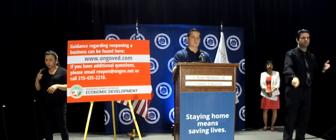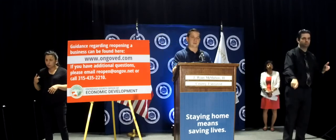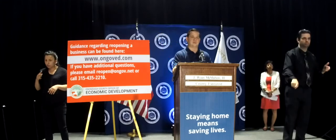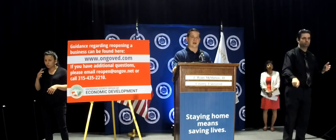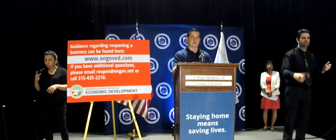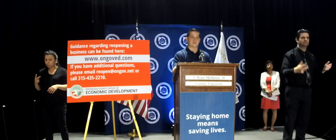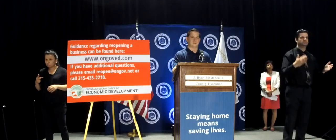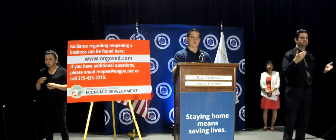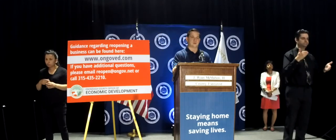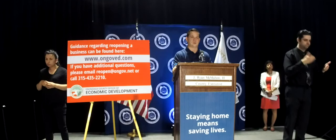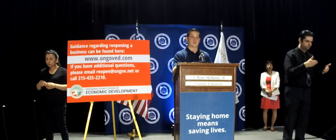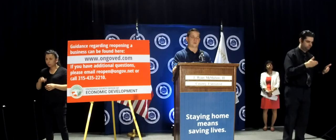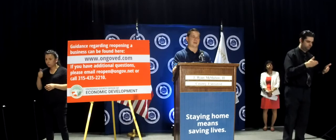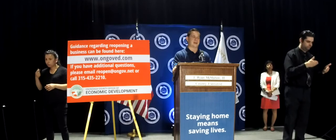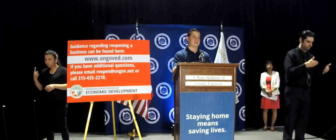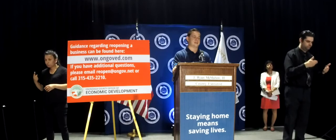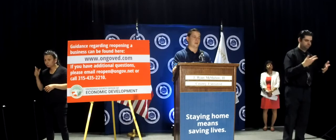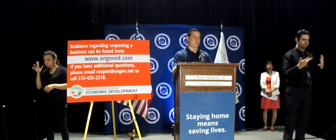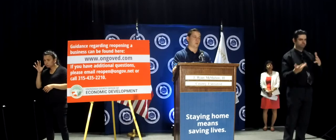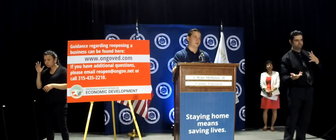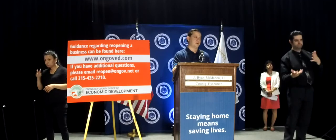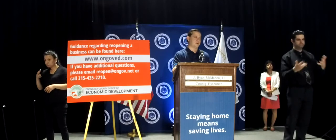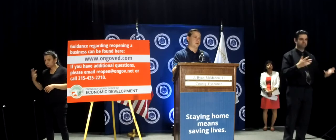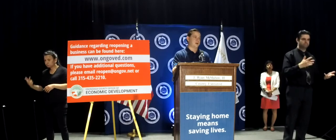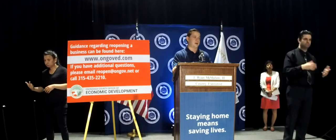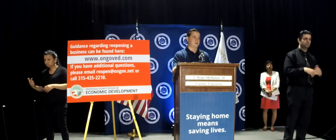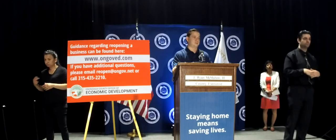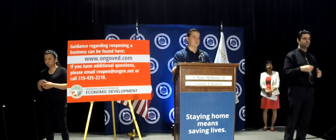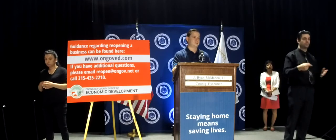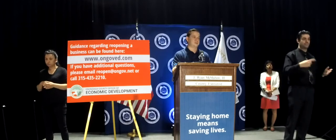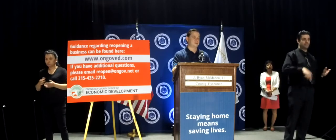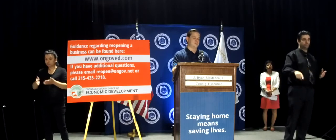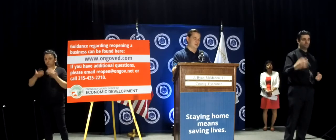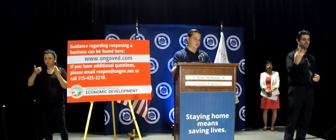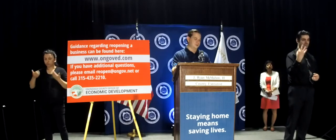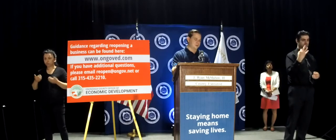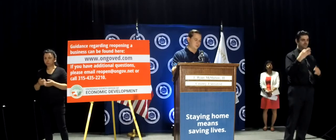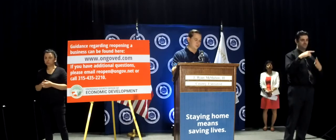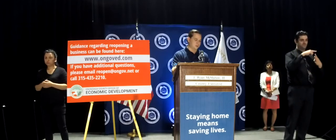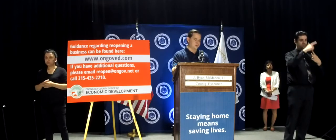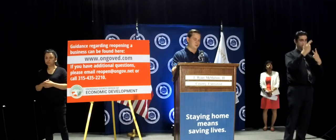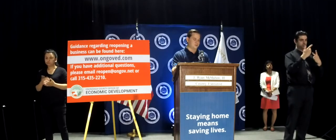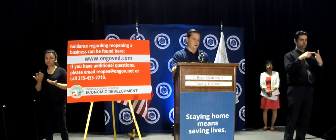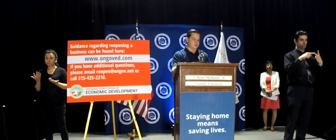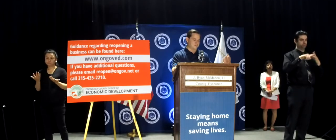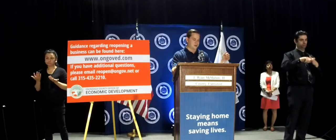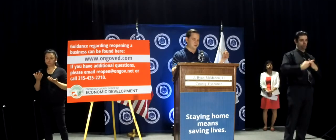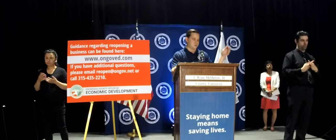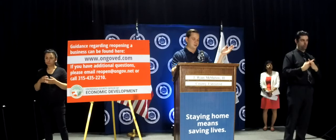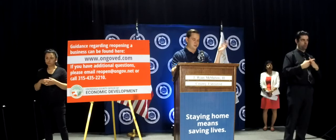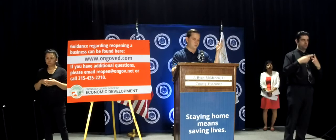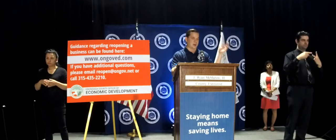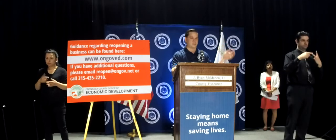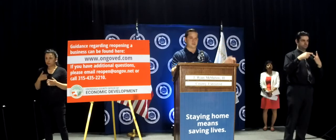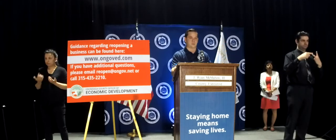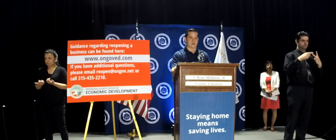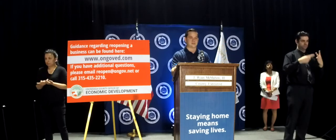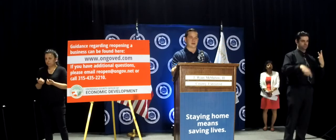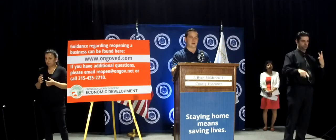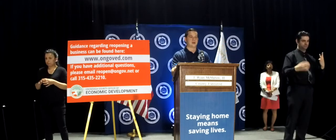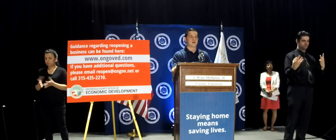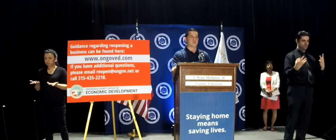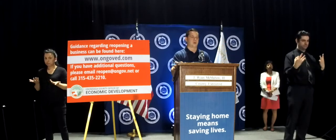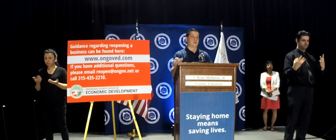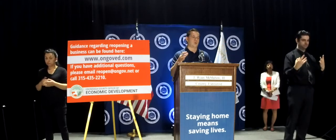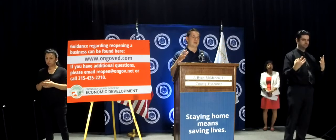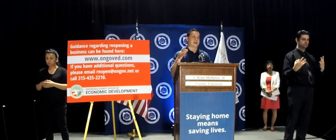next Friday is phase 2. So from a case standpoint, there's nothing you can really do as far as infection rates that will probably jeopardize